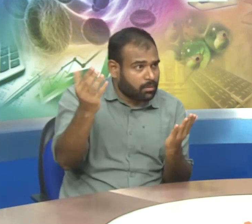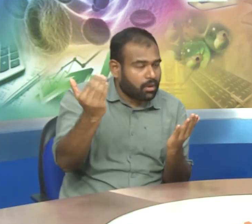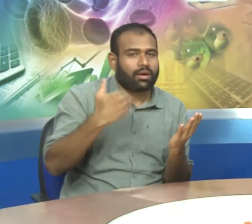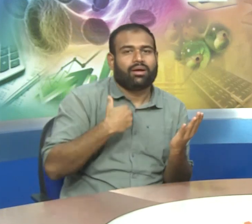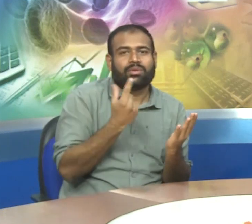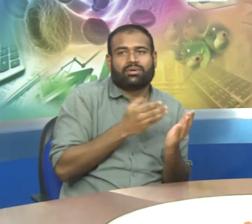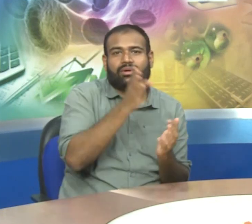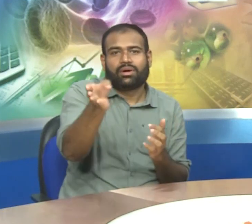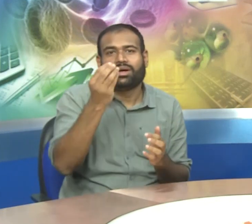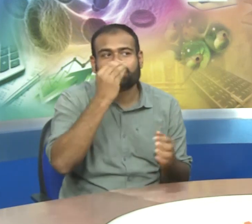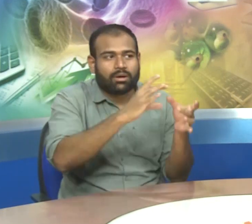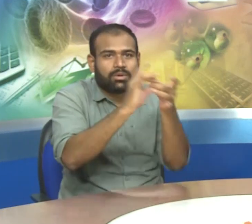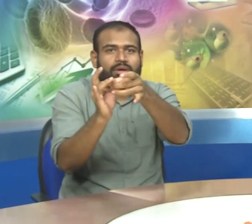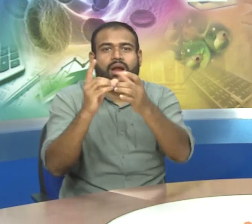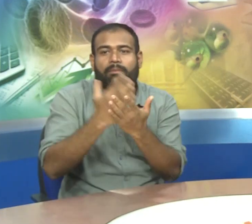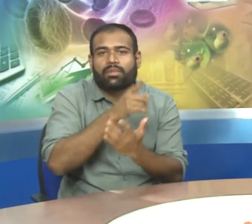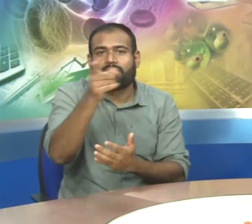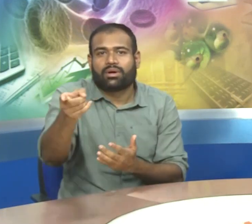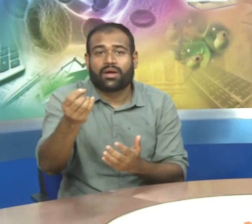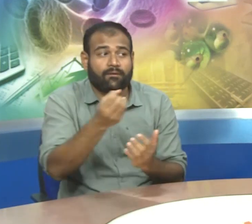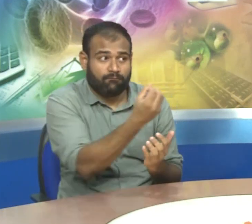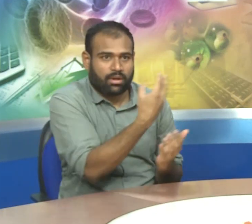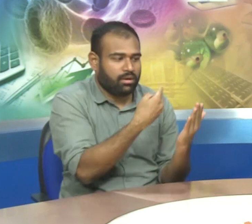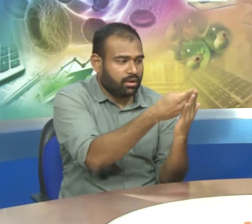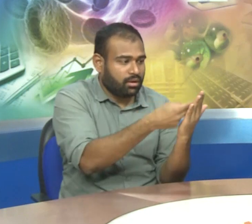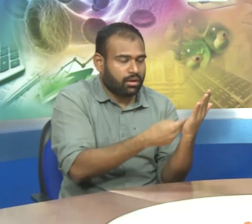with other organization or some experts.